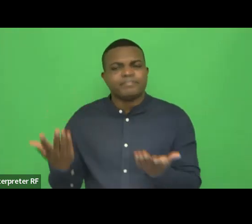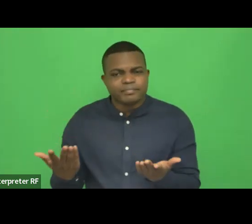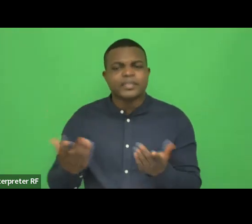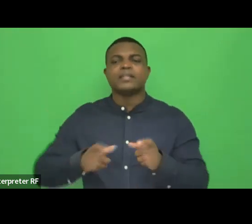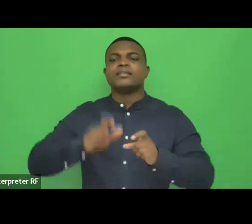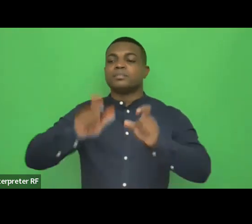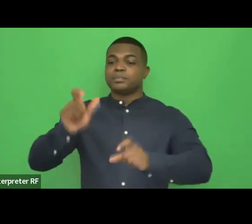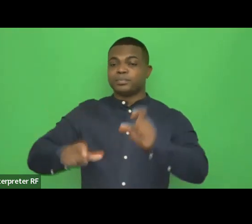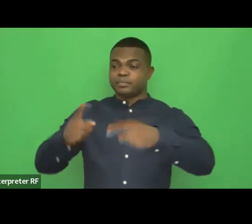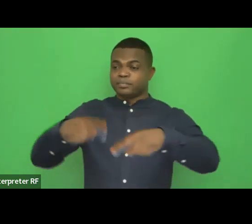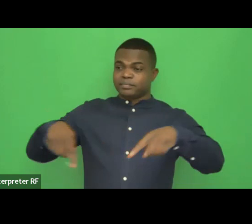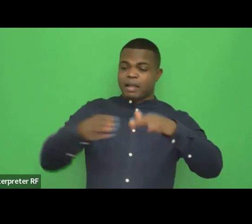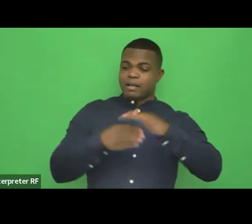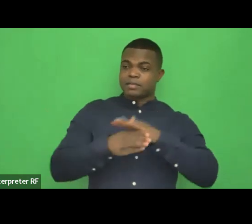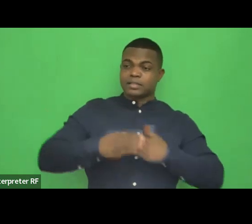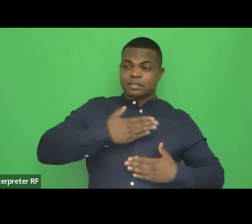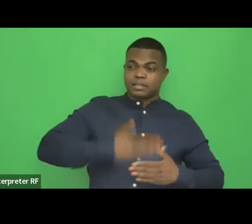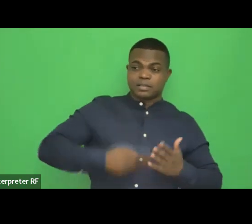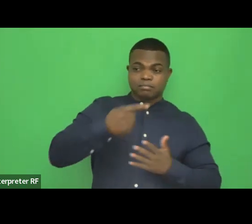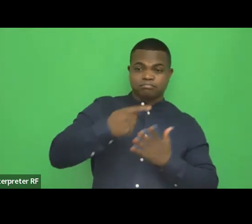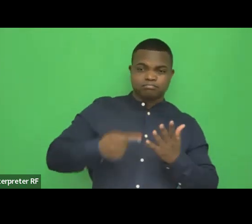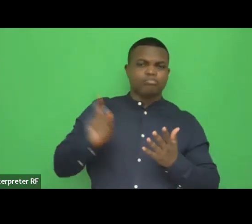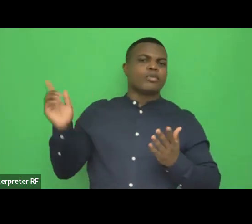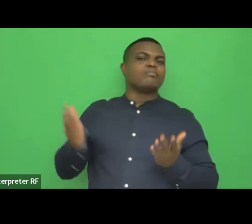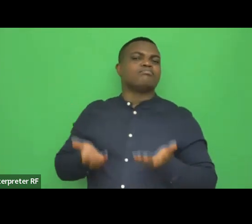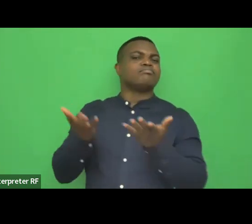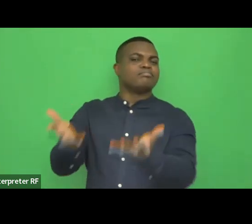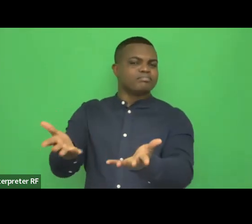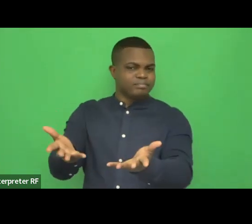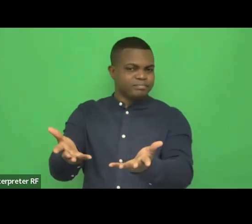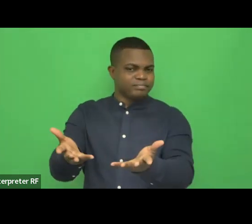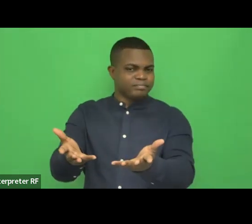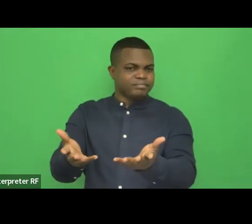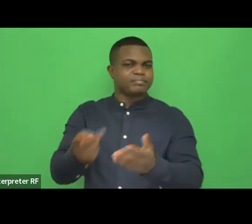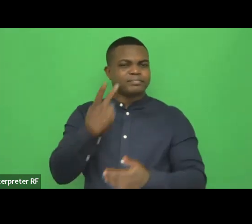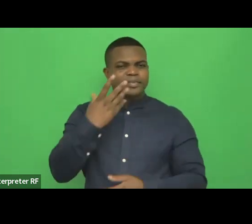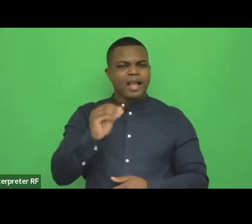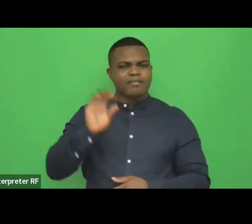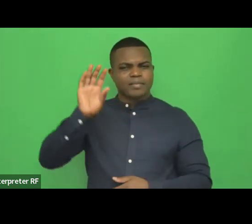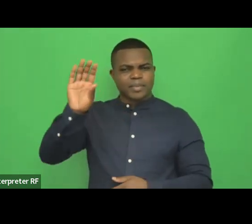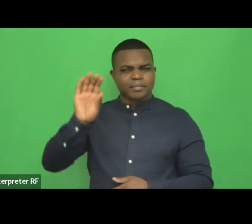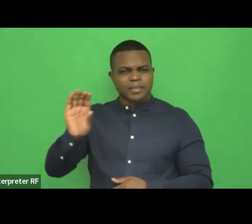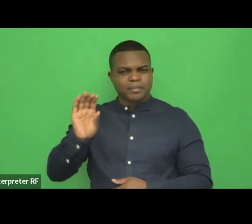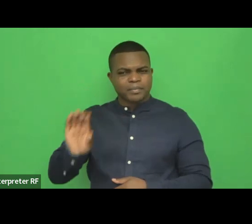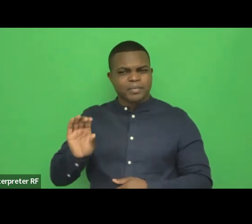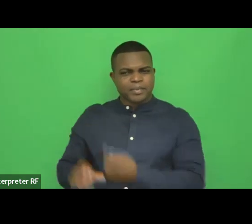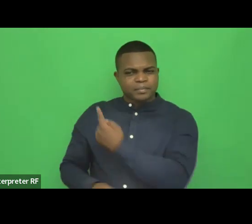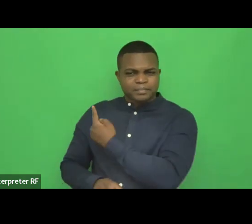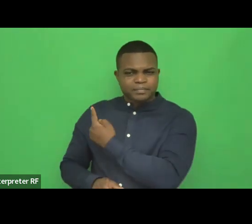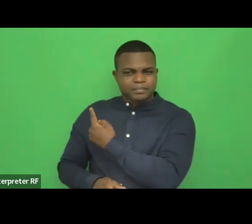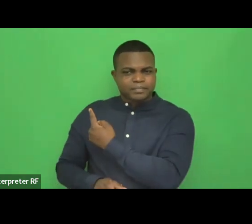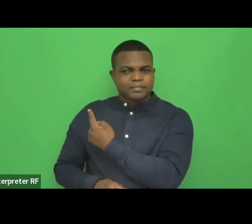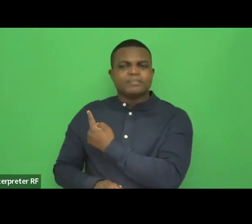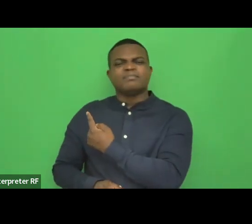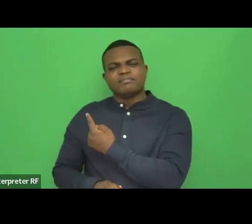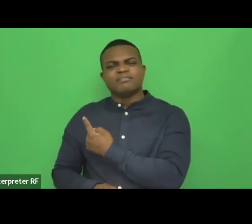maybe some people on this call already are using Easyreader for accessing the books from the specialist library in the